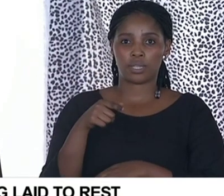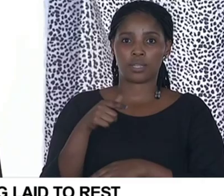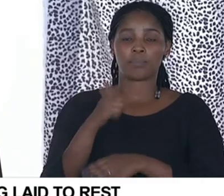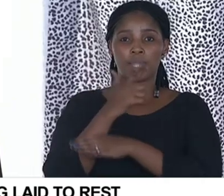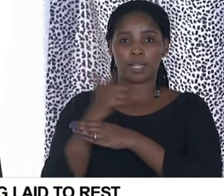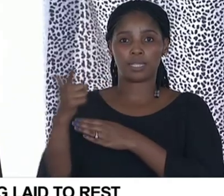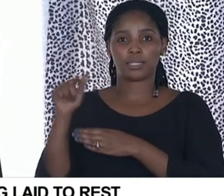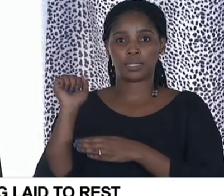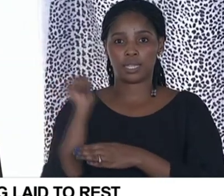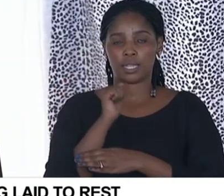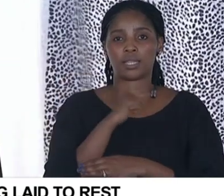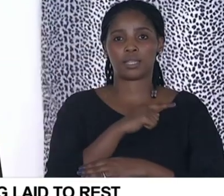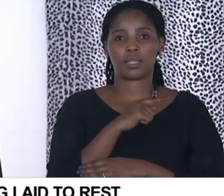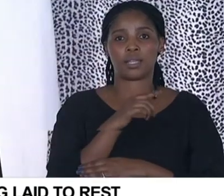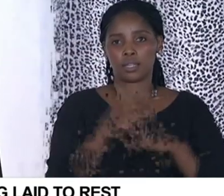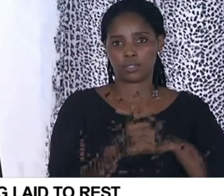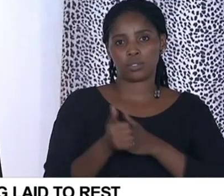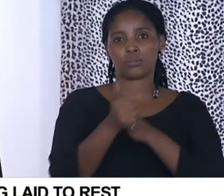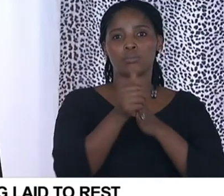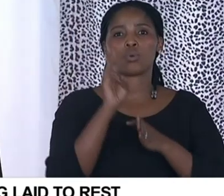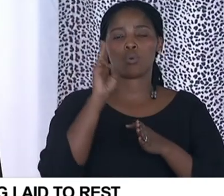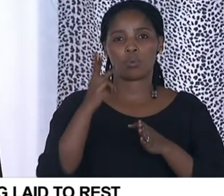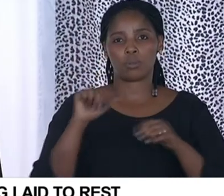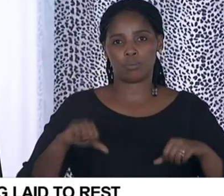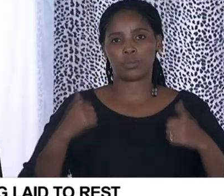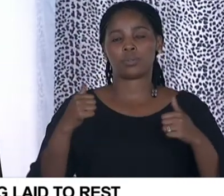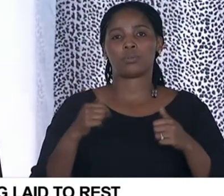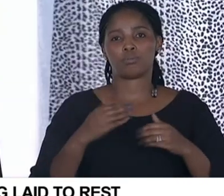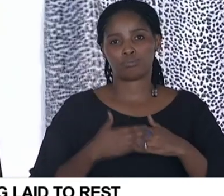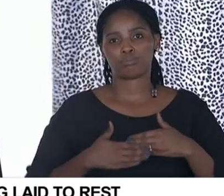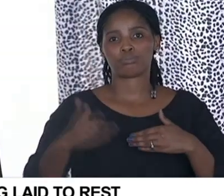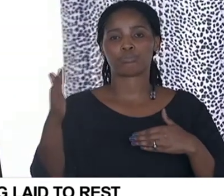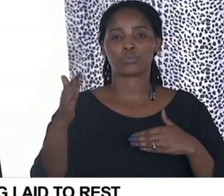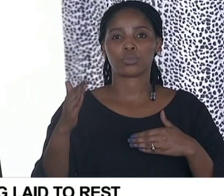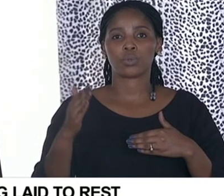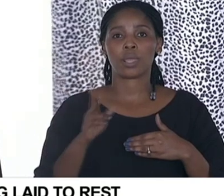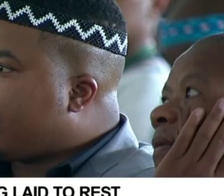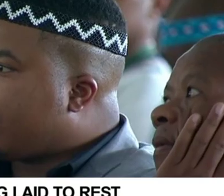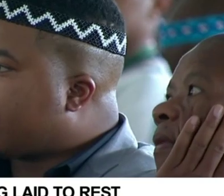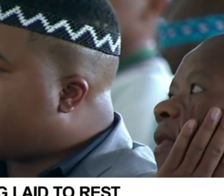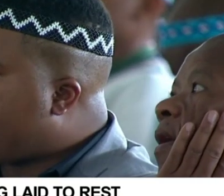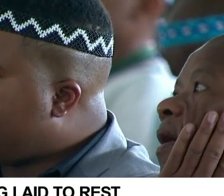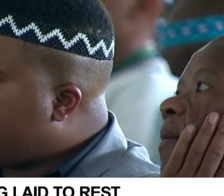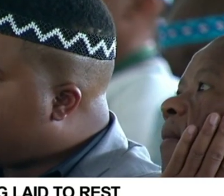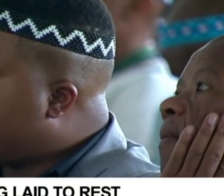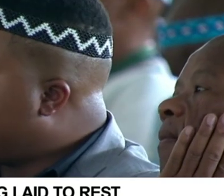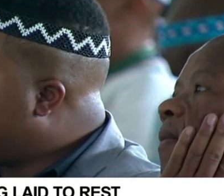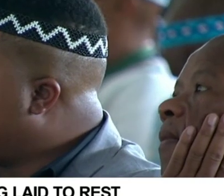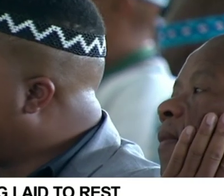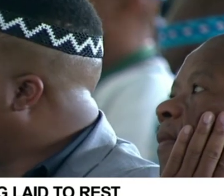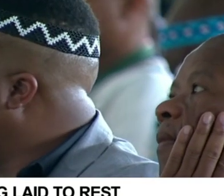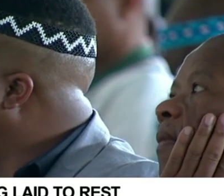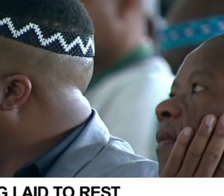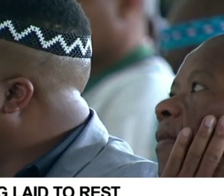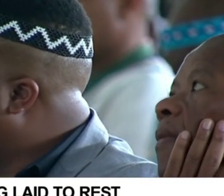leadership that will live on. He may have passed on to the next life, but